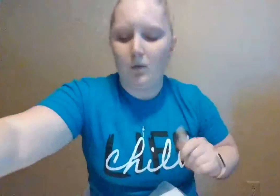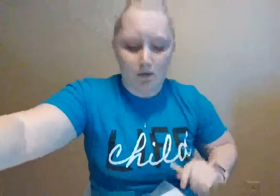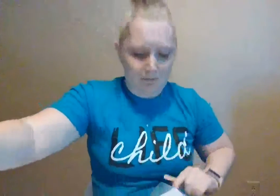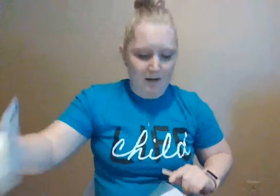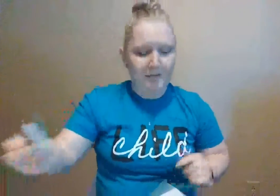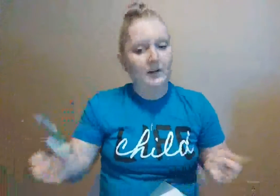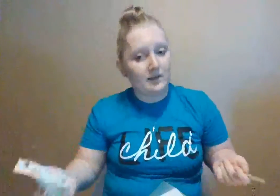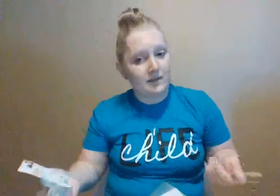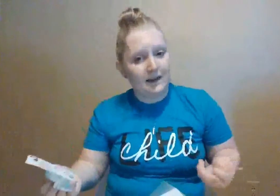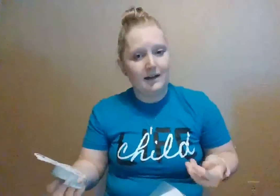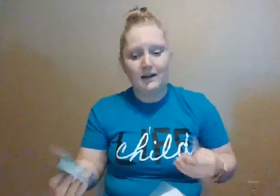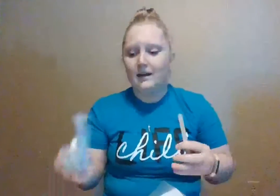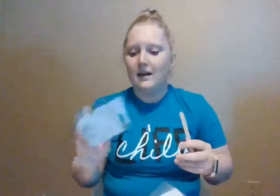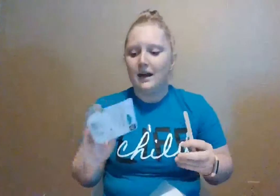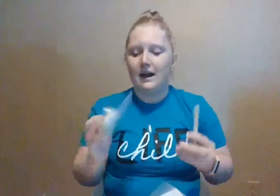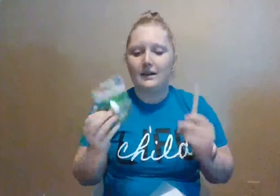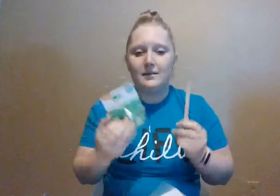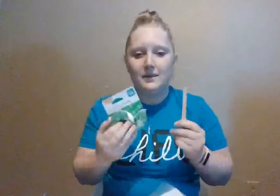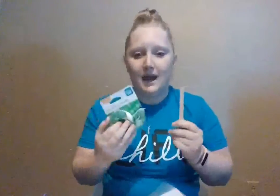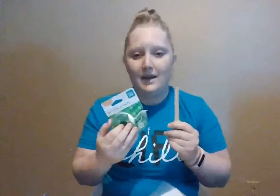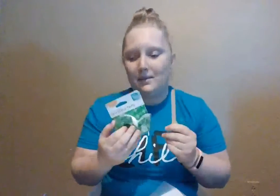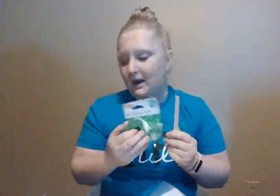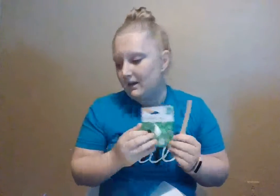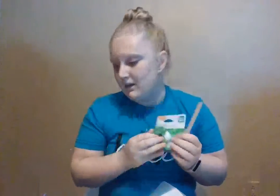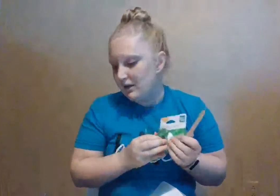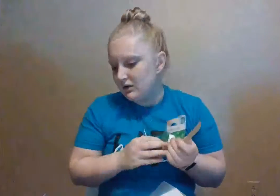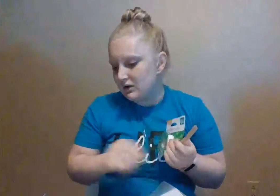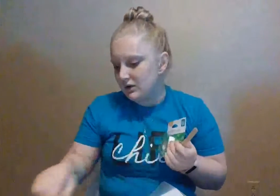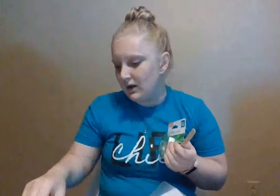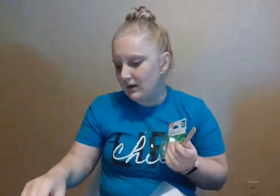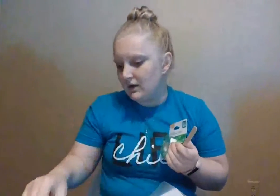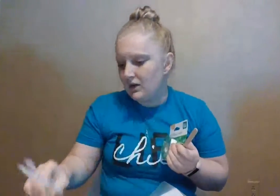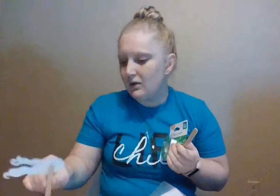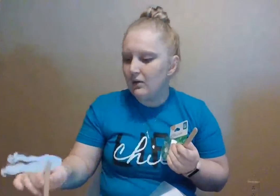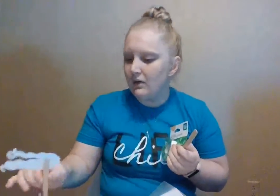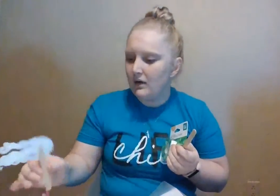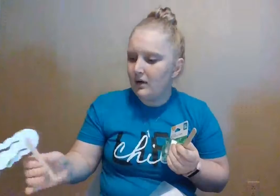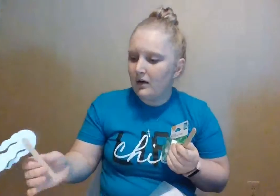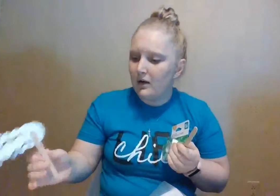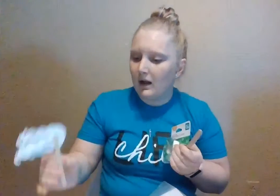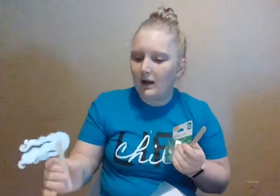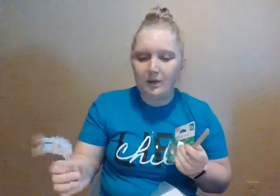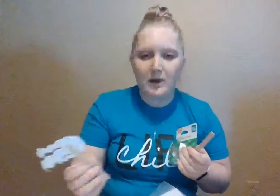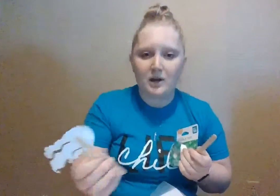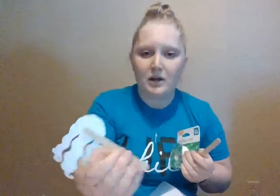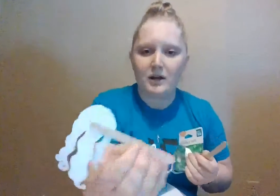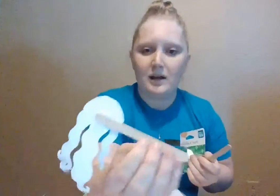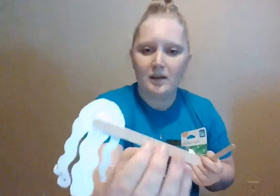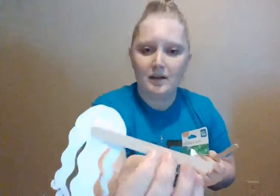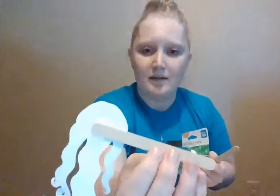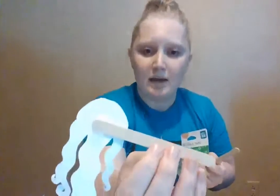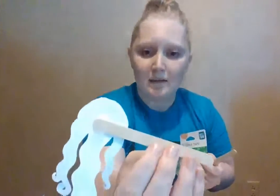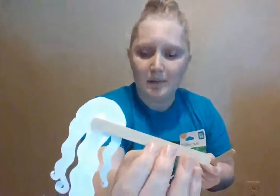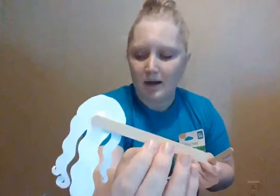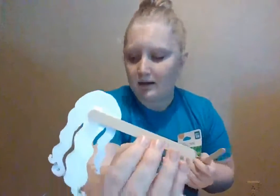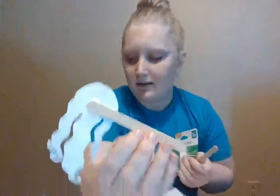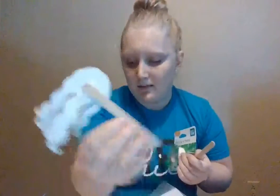or popsicle stick and some tape, and you're just going to cut out the picture and then tape it onto the